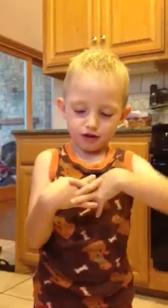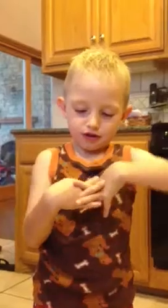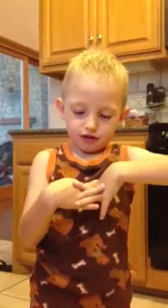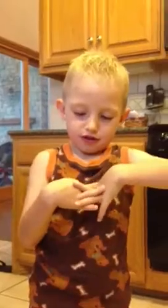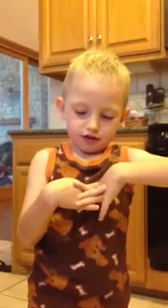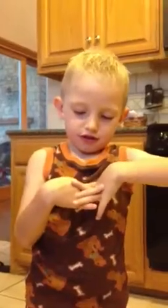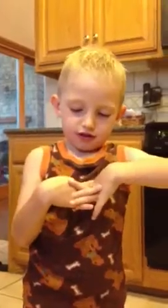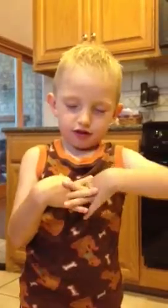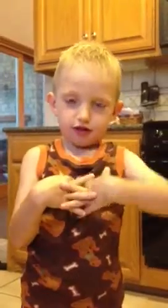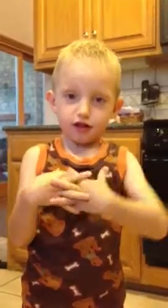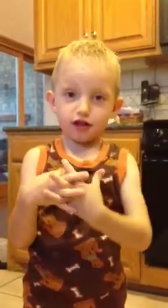think she should name it?